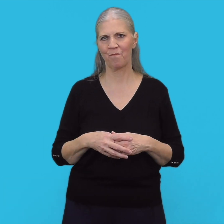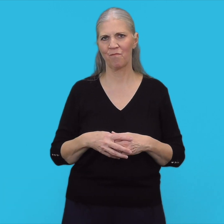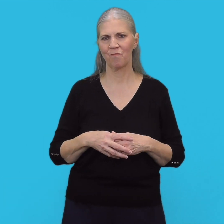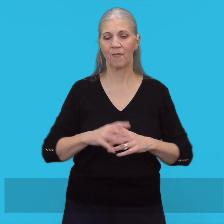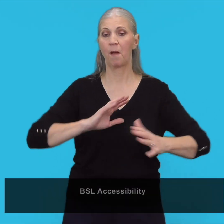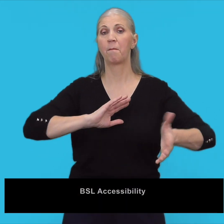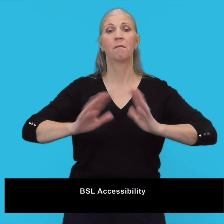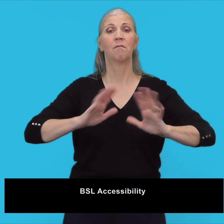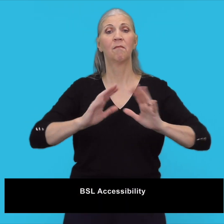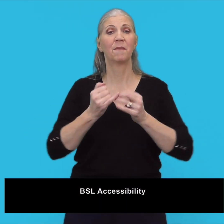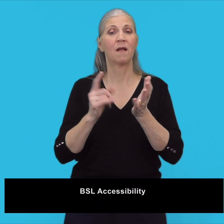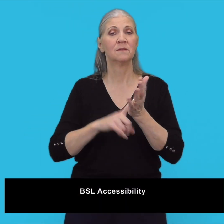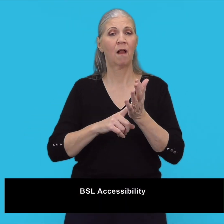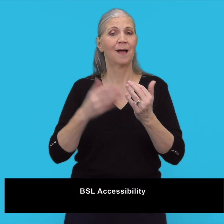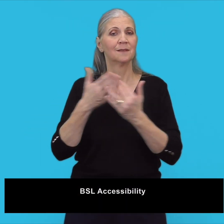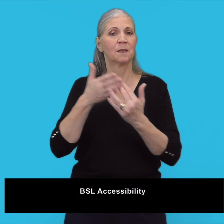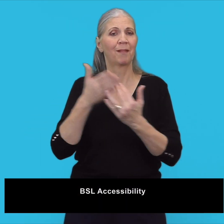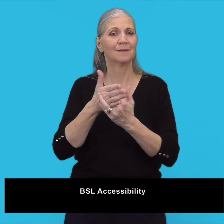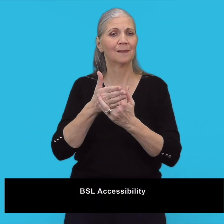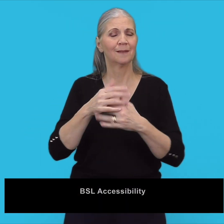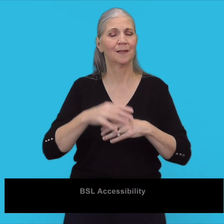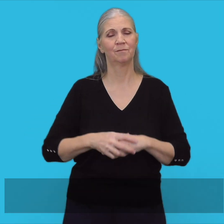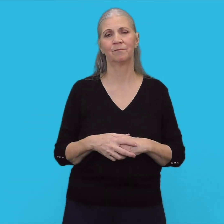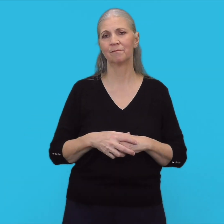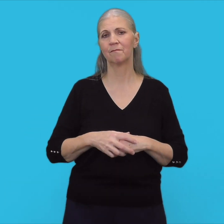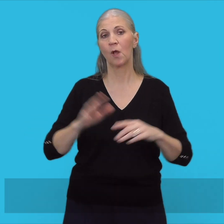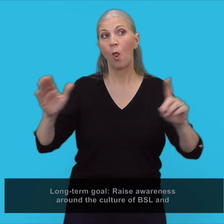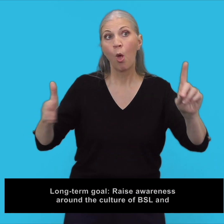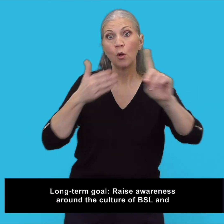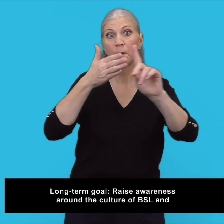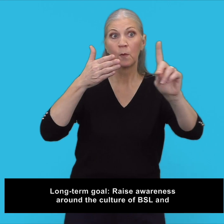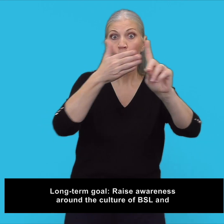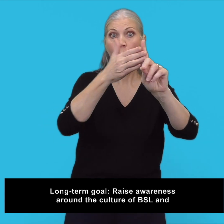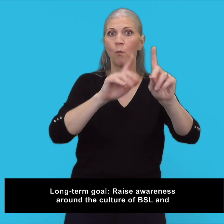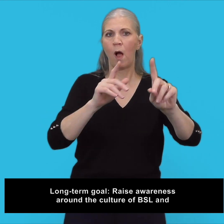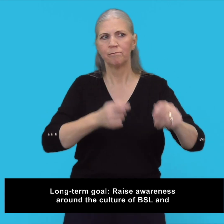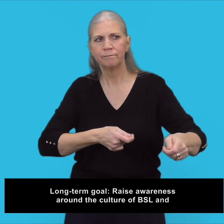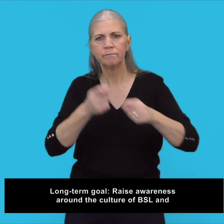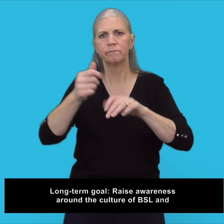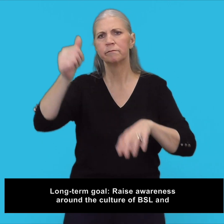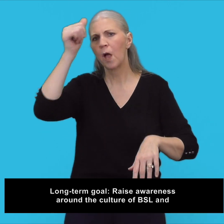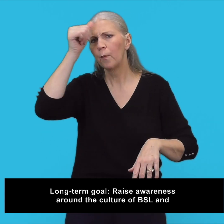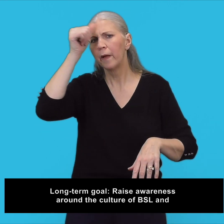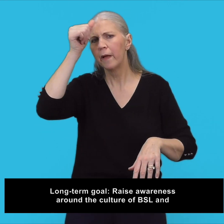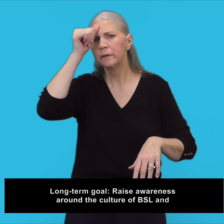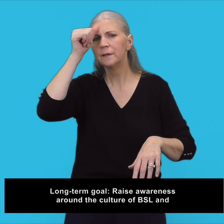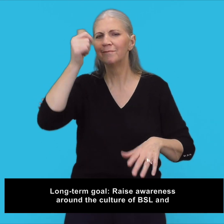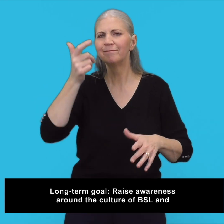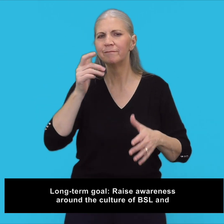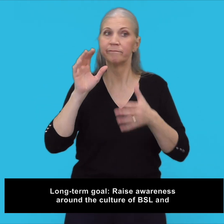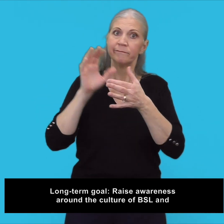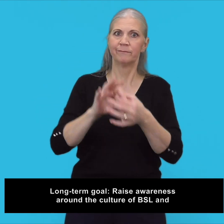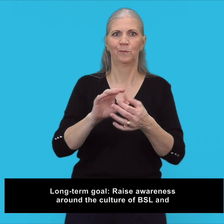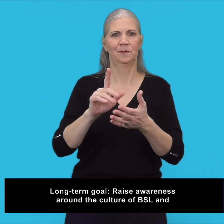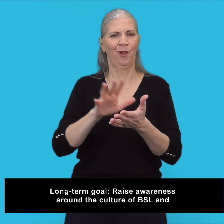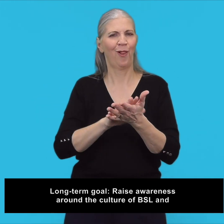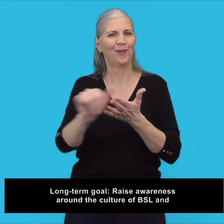BSL accessibility. Long-term goal: raise awareness around the culture of BSL